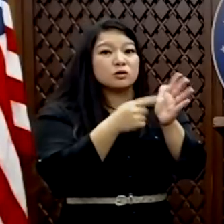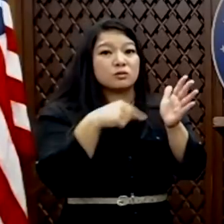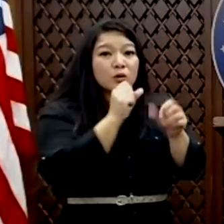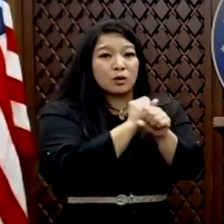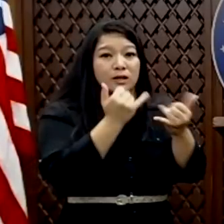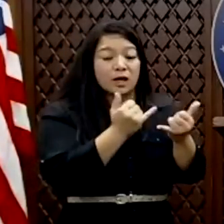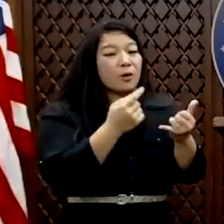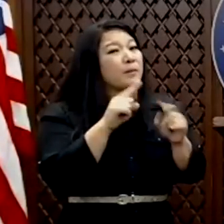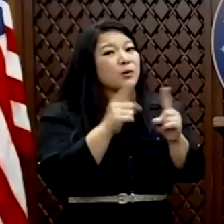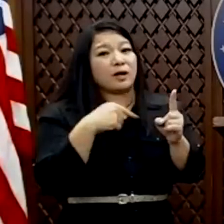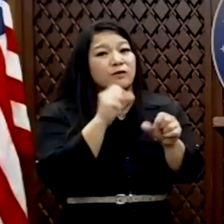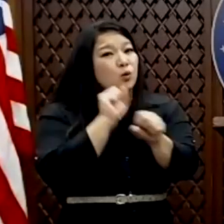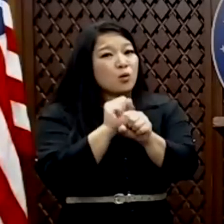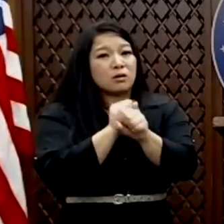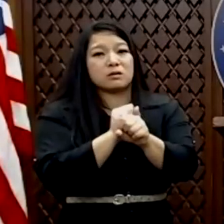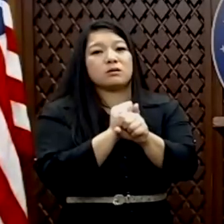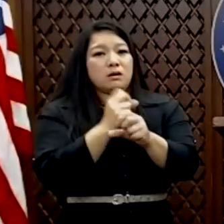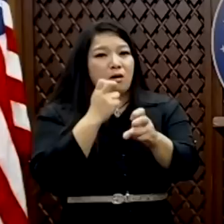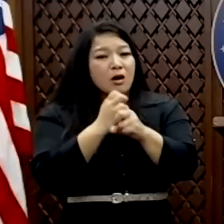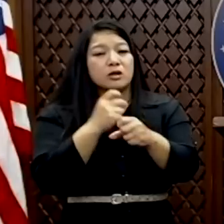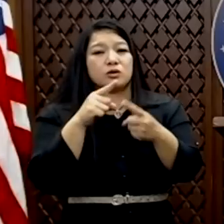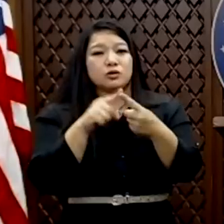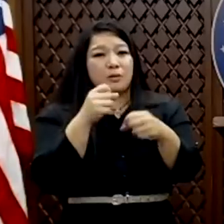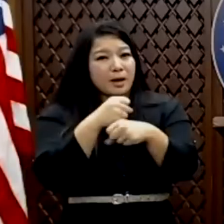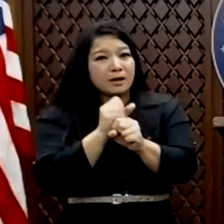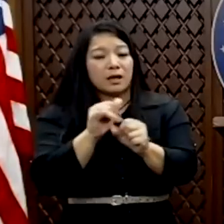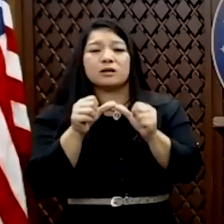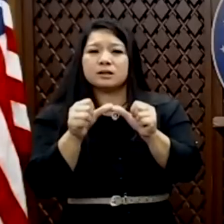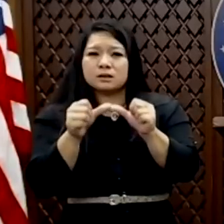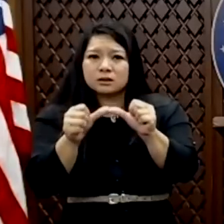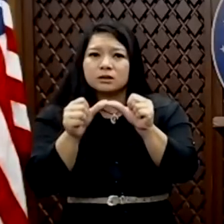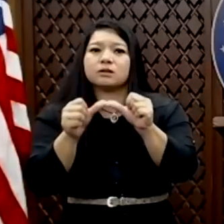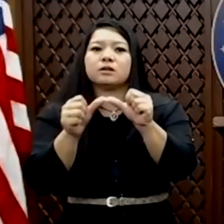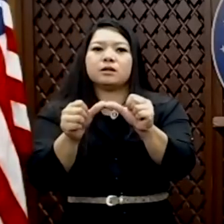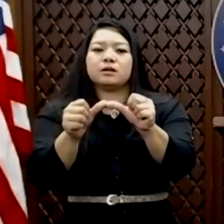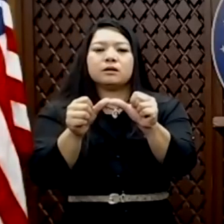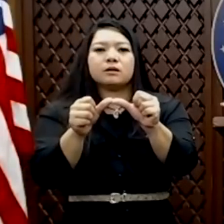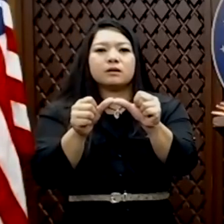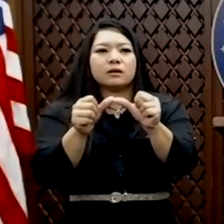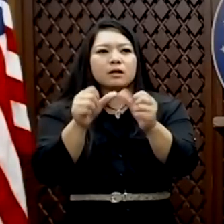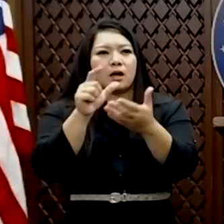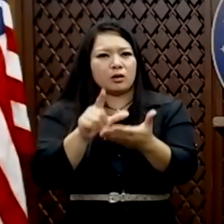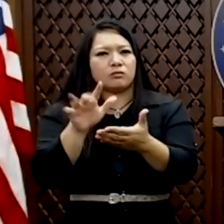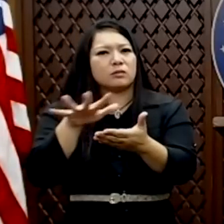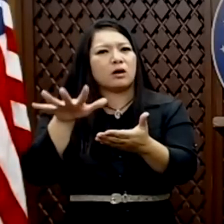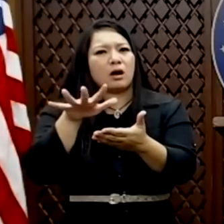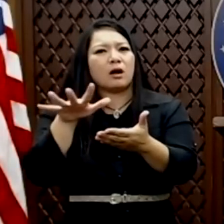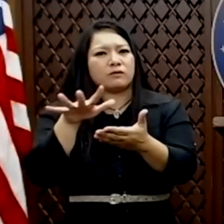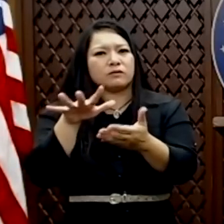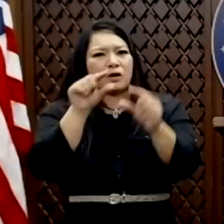work even harder to make it so that it continues in the lower part of the